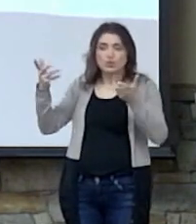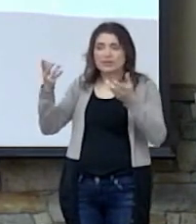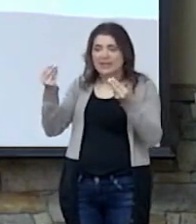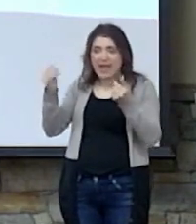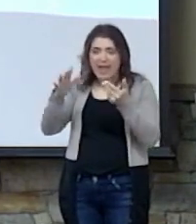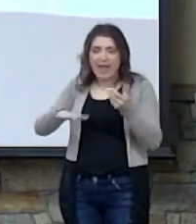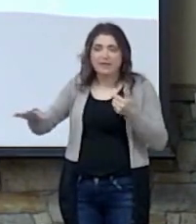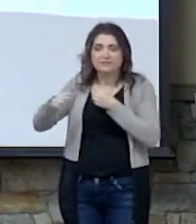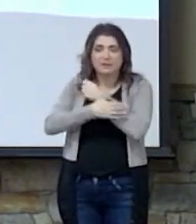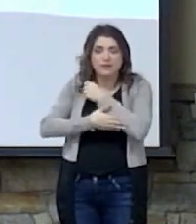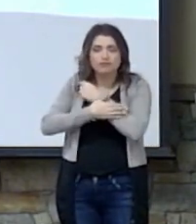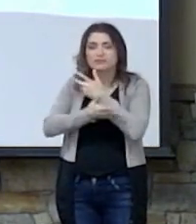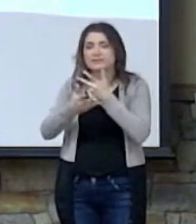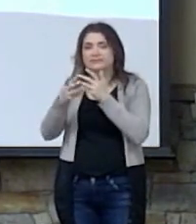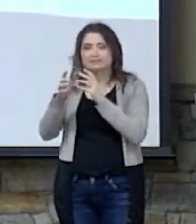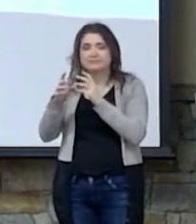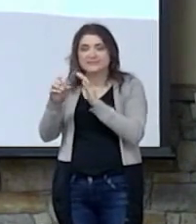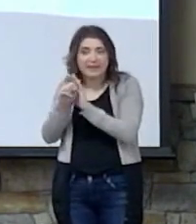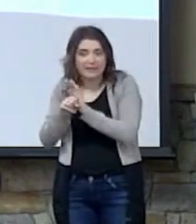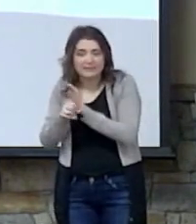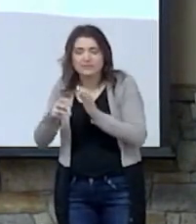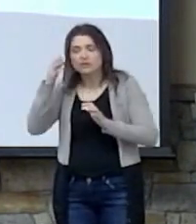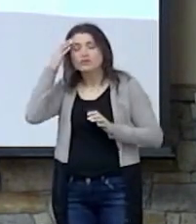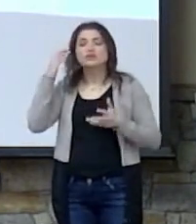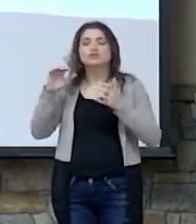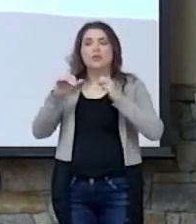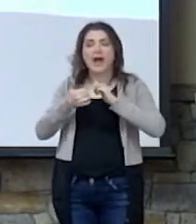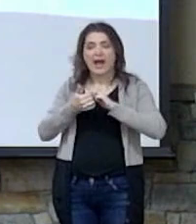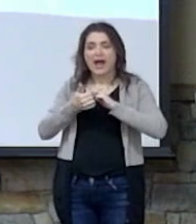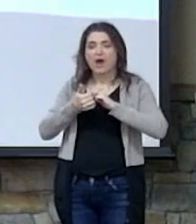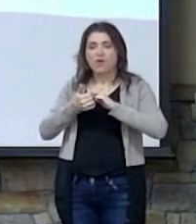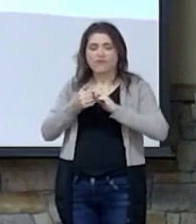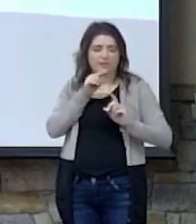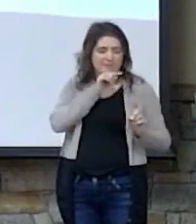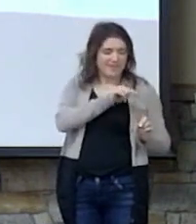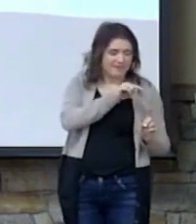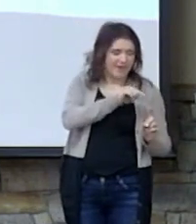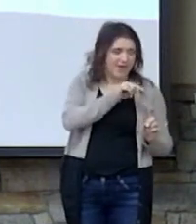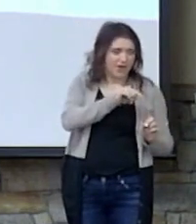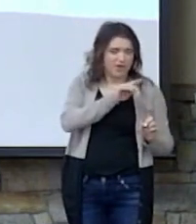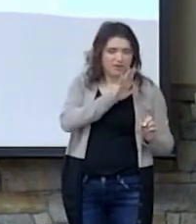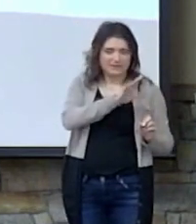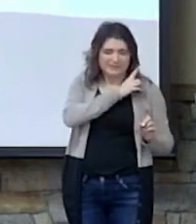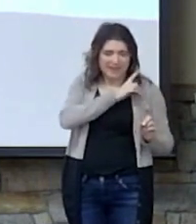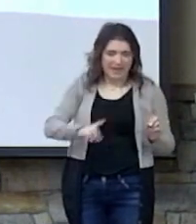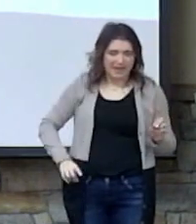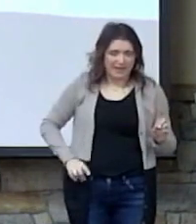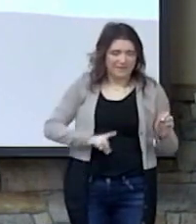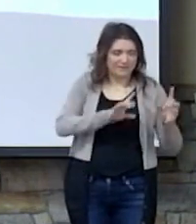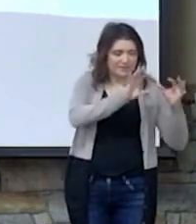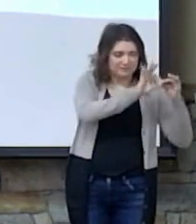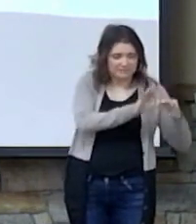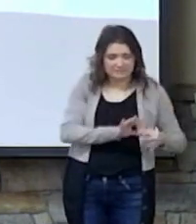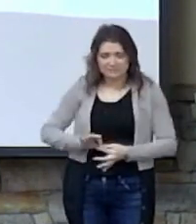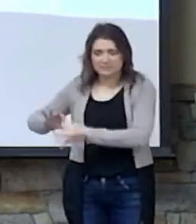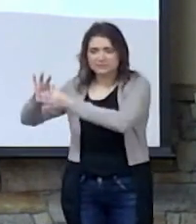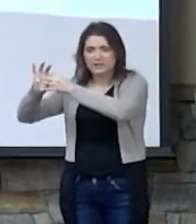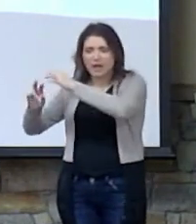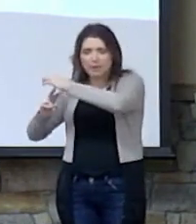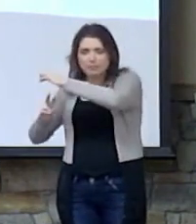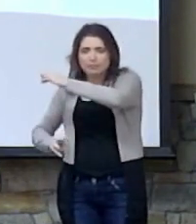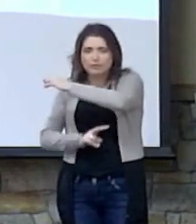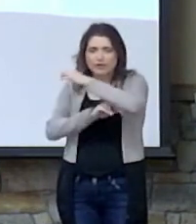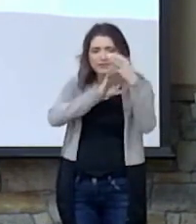that. So how do we build a bridge from them to us to help us understand what the point of this story